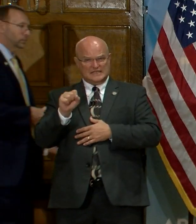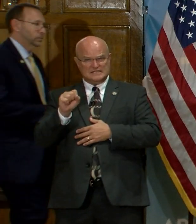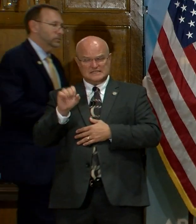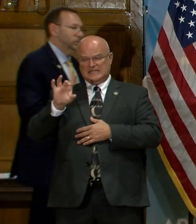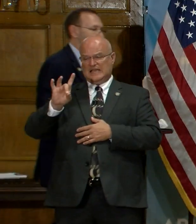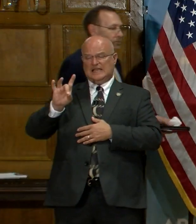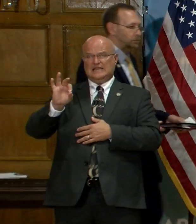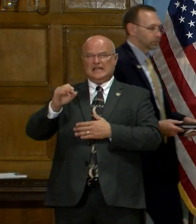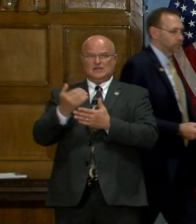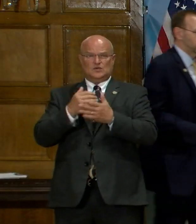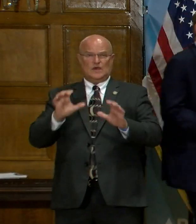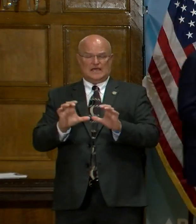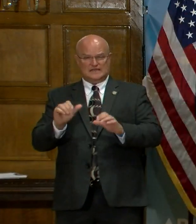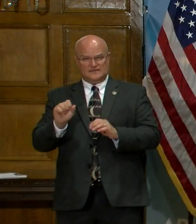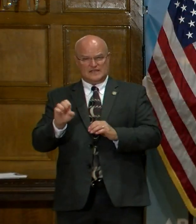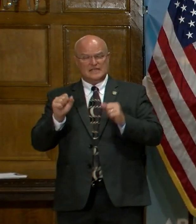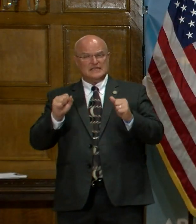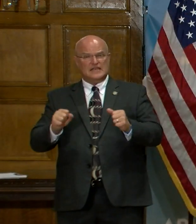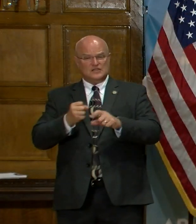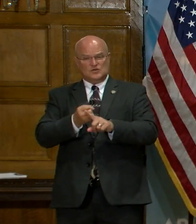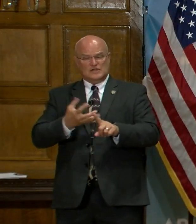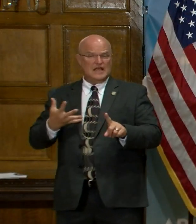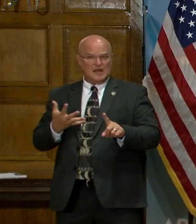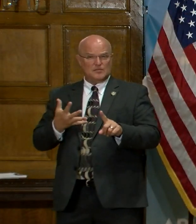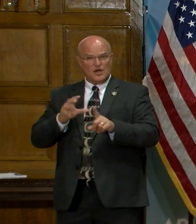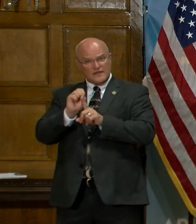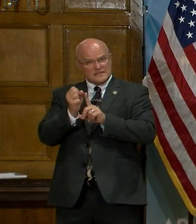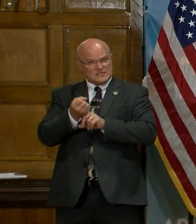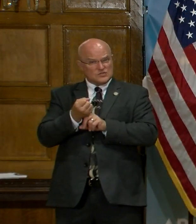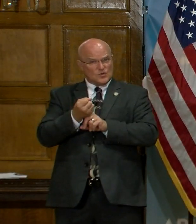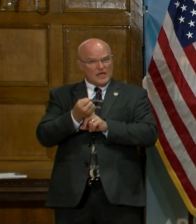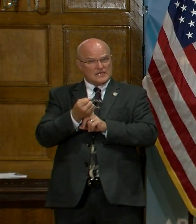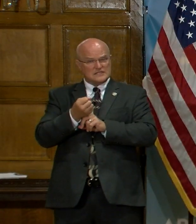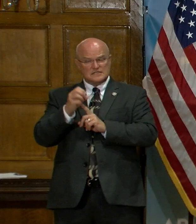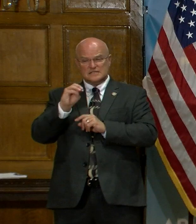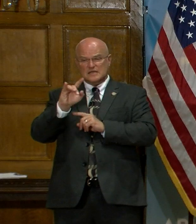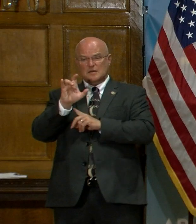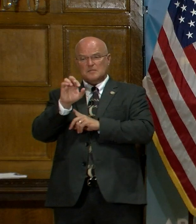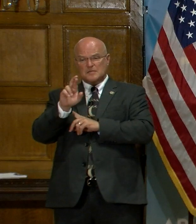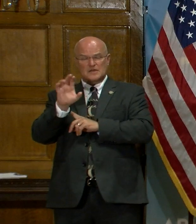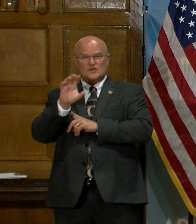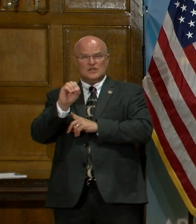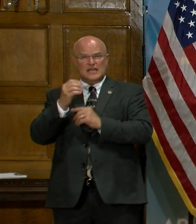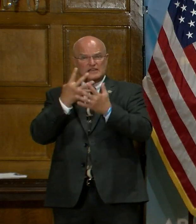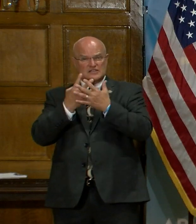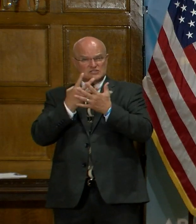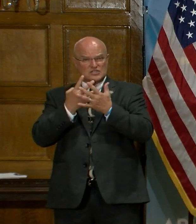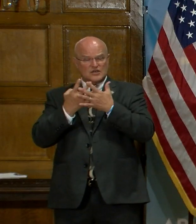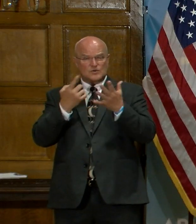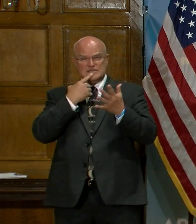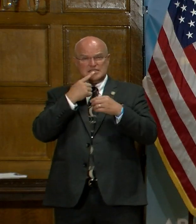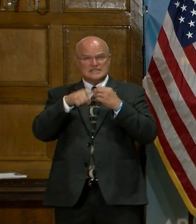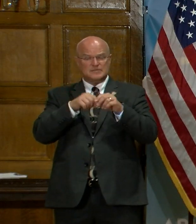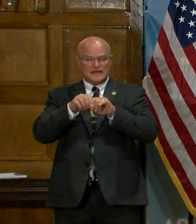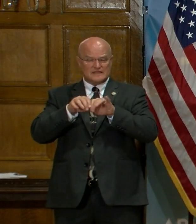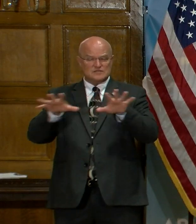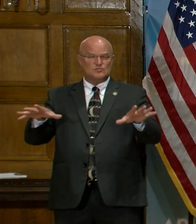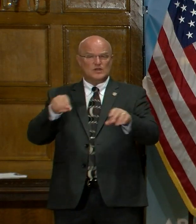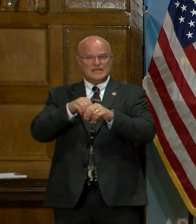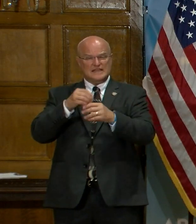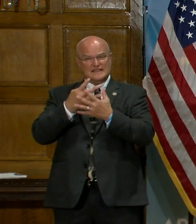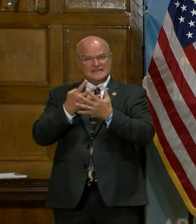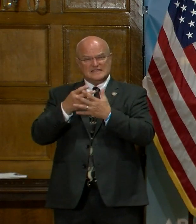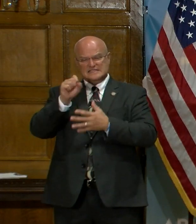new active cases. Can you elaborate on the situation at the Miller County Jail and what that says about the spread of COVID